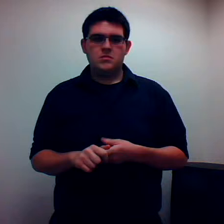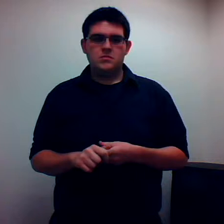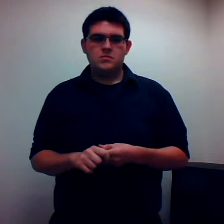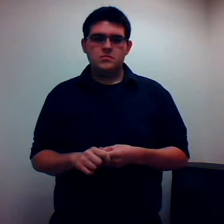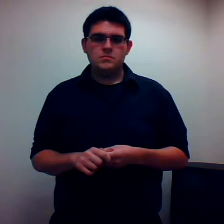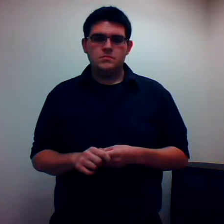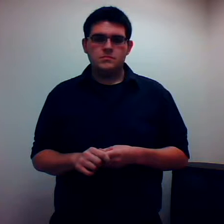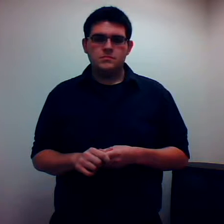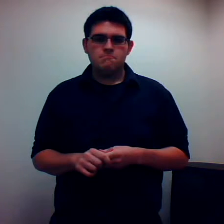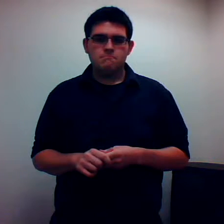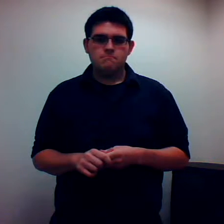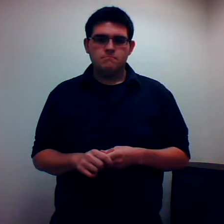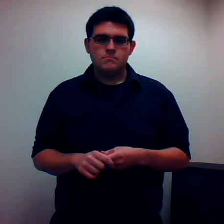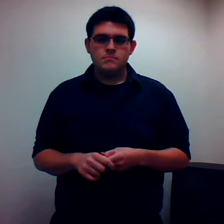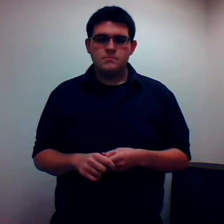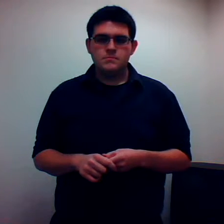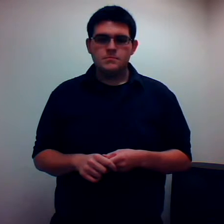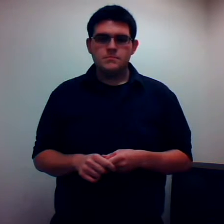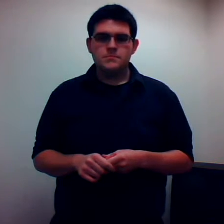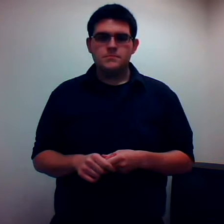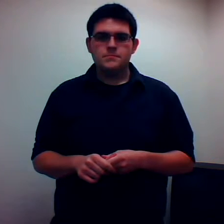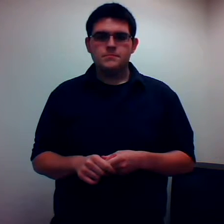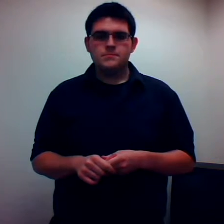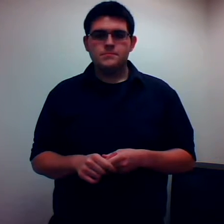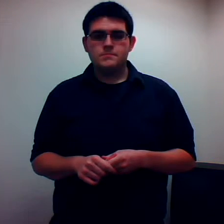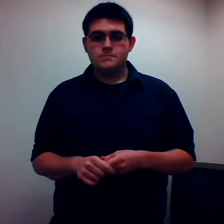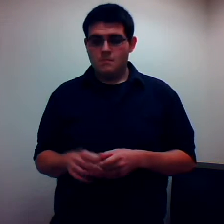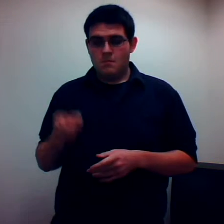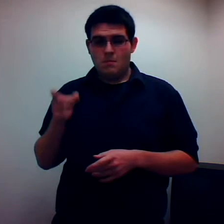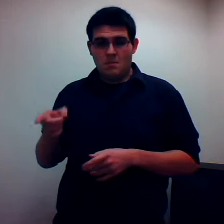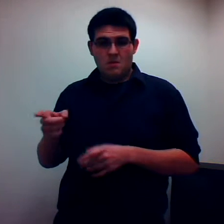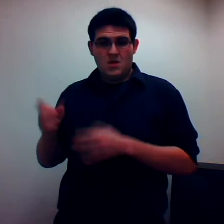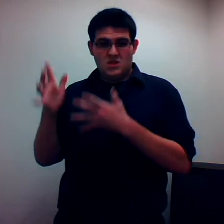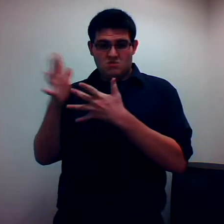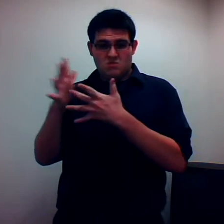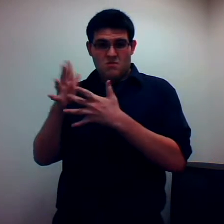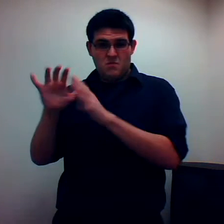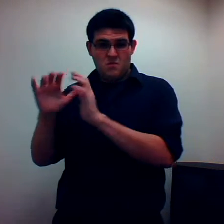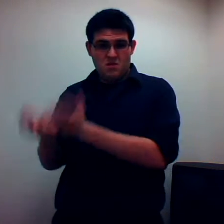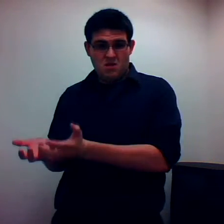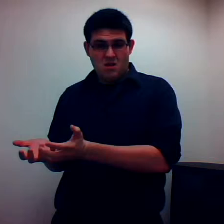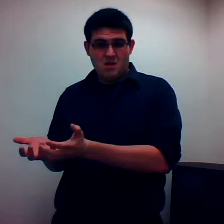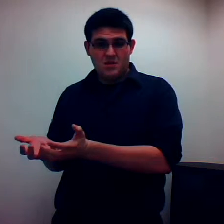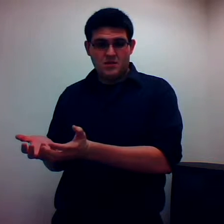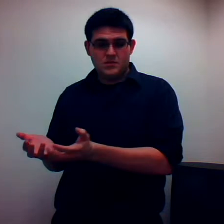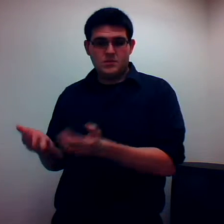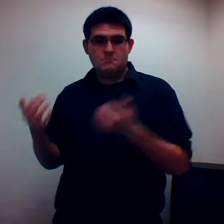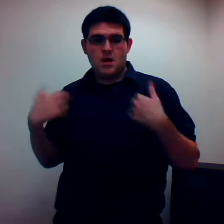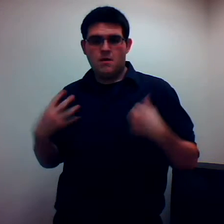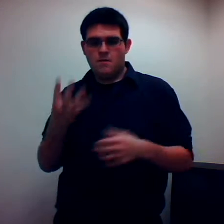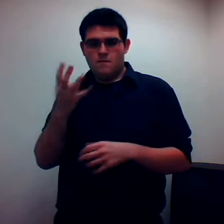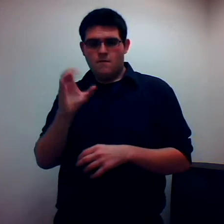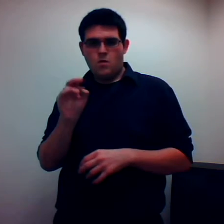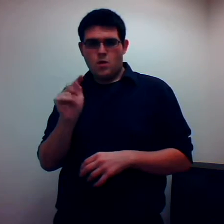for my students. So what I do with this class is I have 4 content areas that I determine